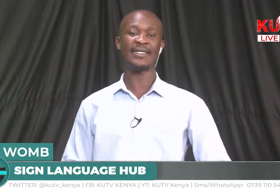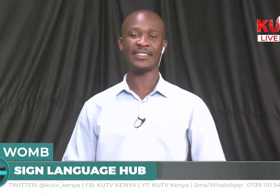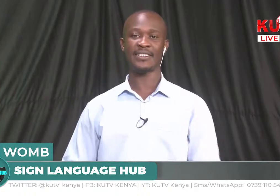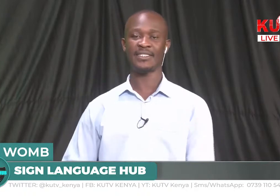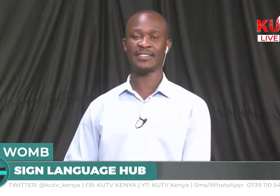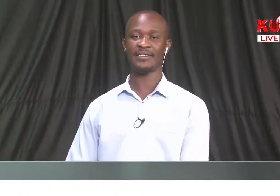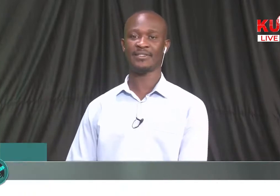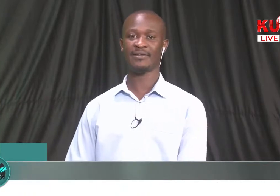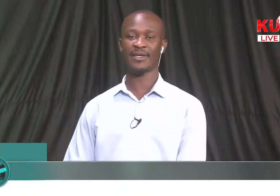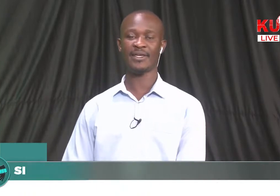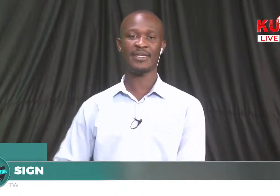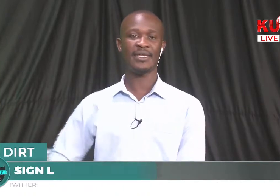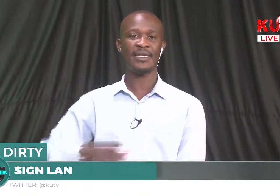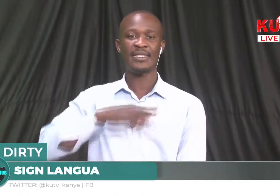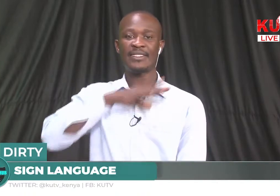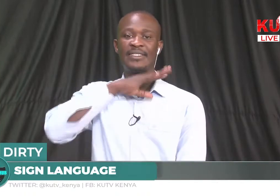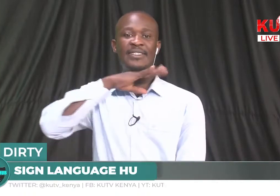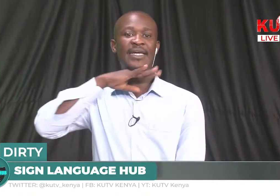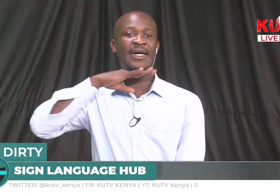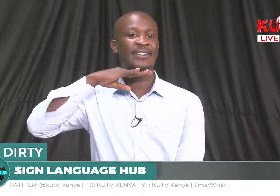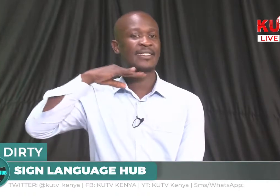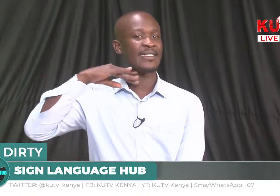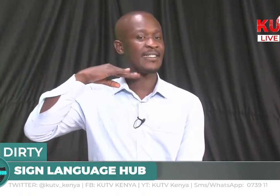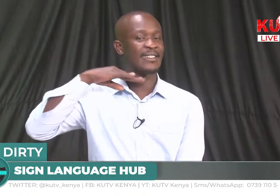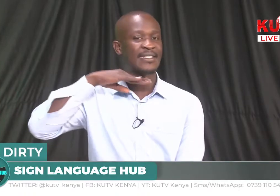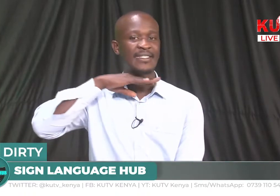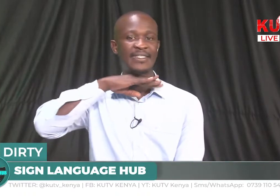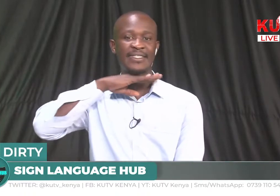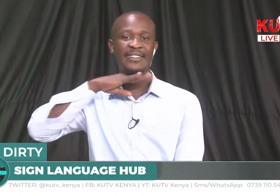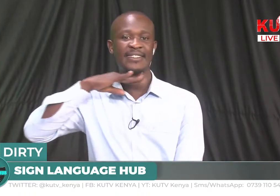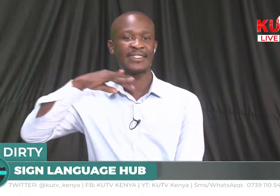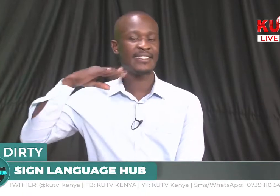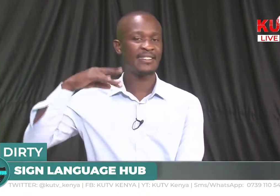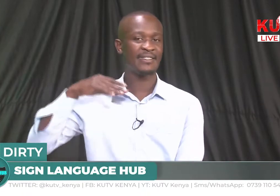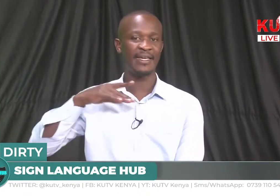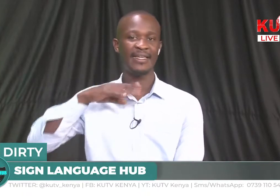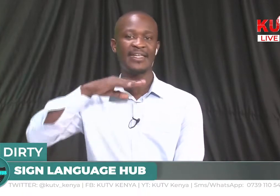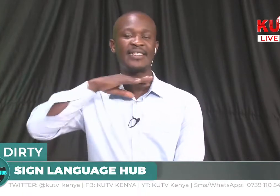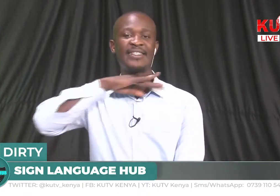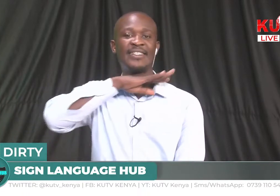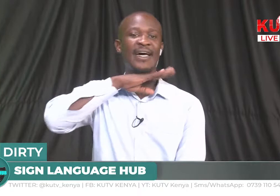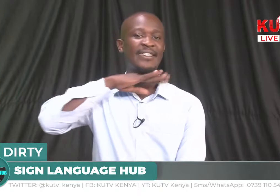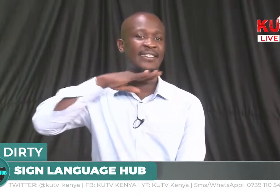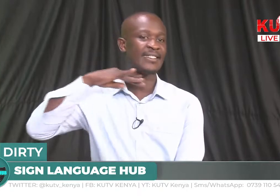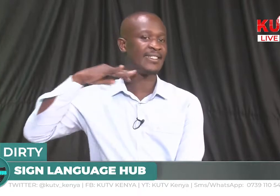Dirty. Okay? Dirty. Okay? Dirty.